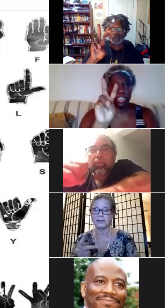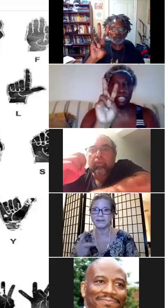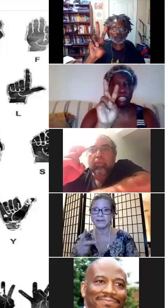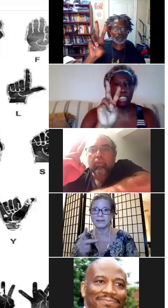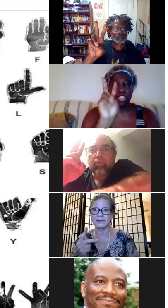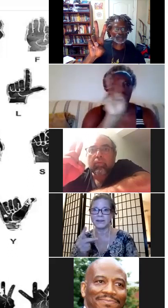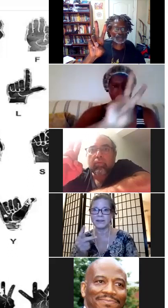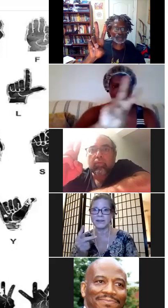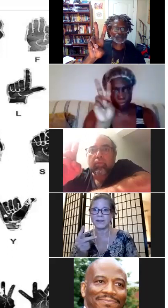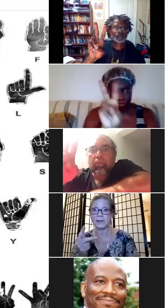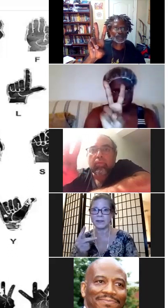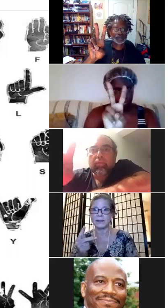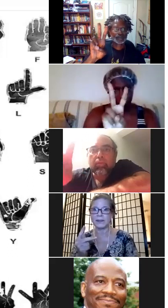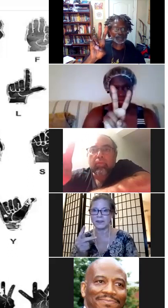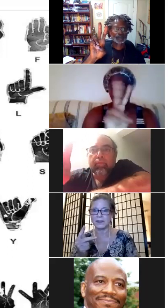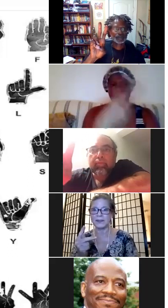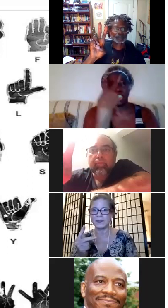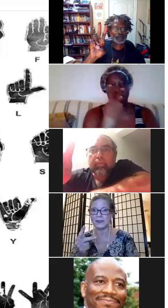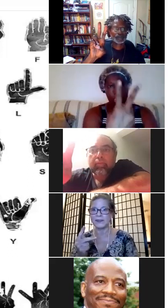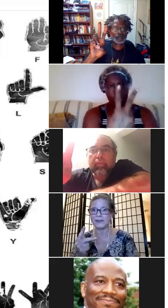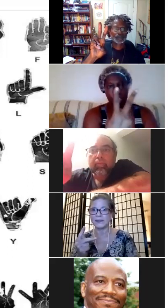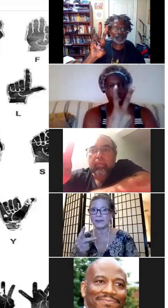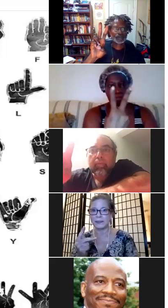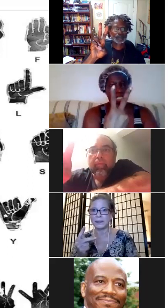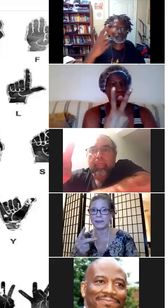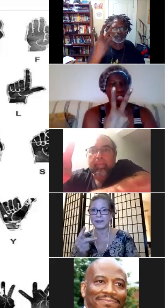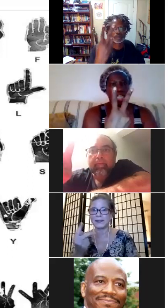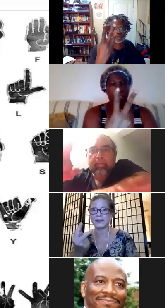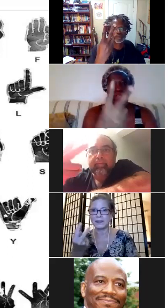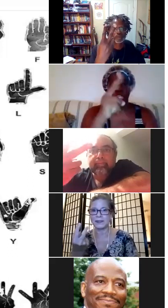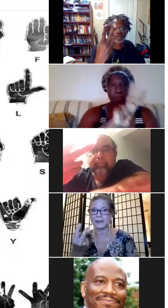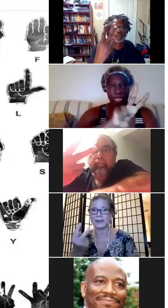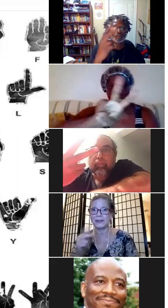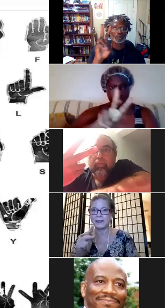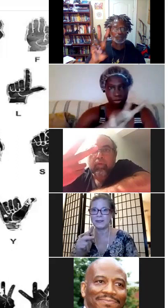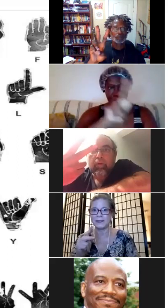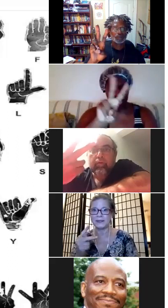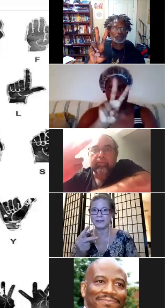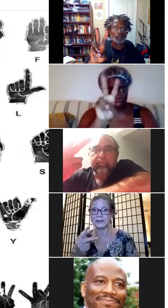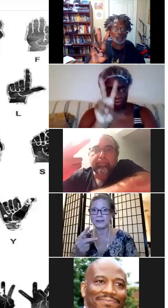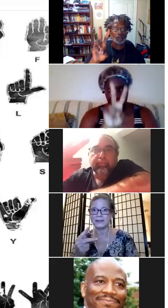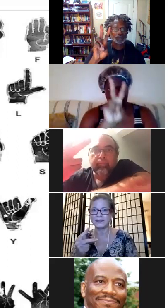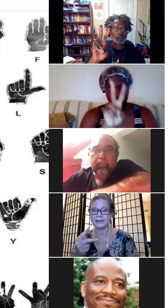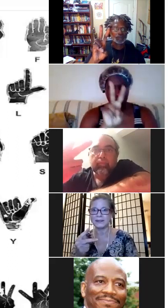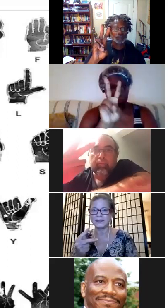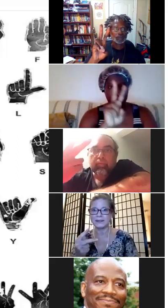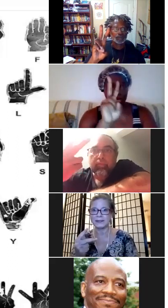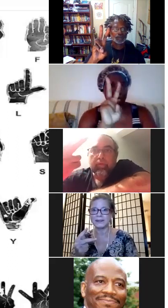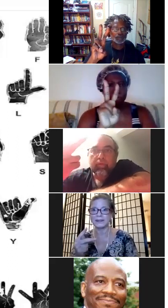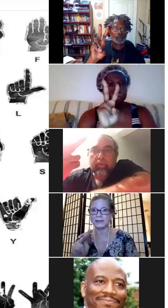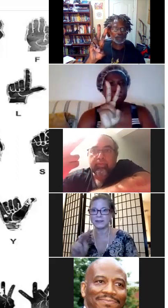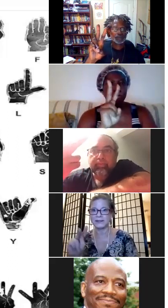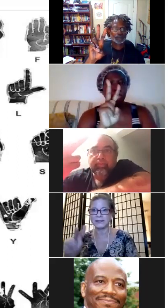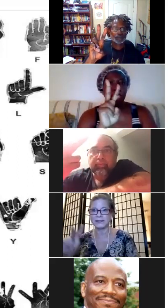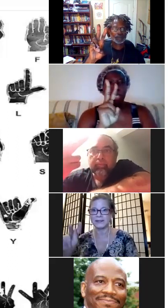This is 2. Well, actually, this is 2 facing yourself, but I'm just showing you. Put the number 2 finger